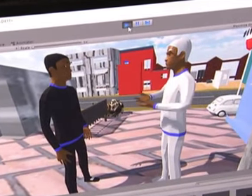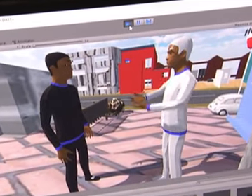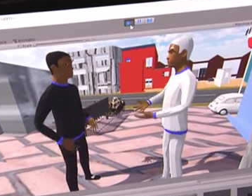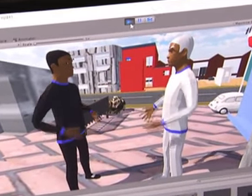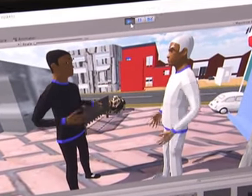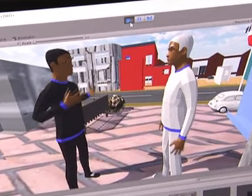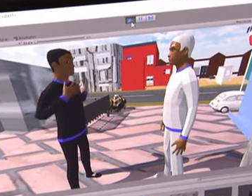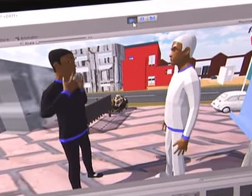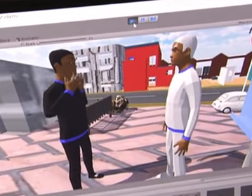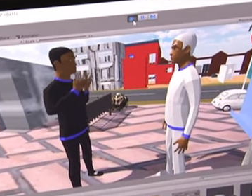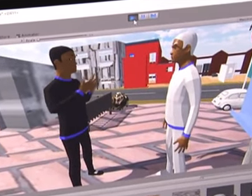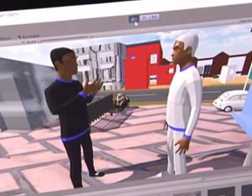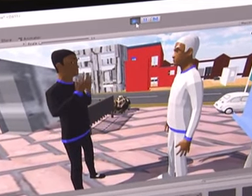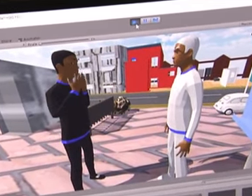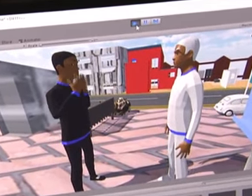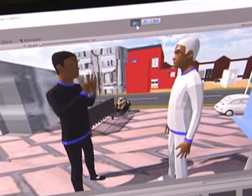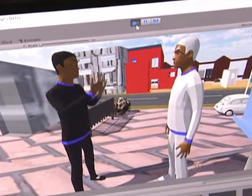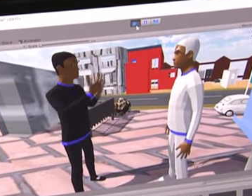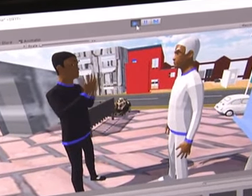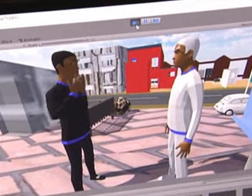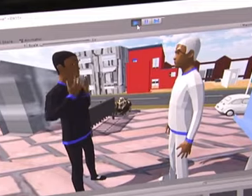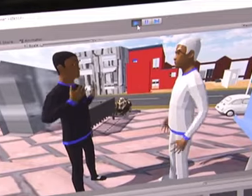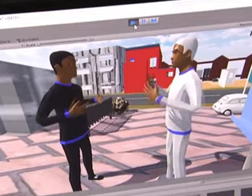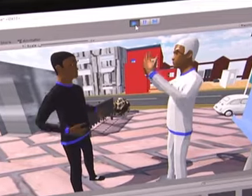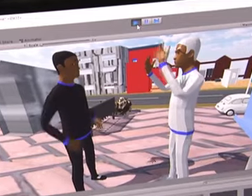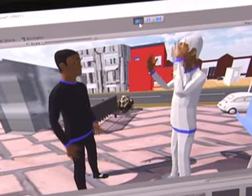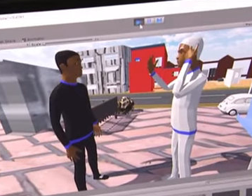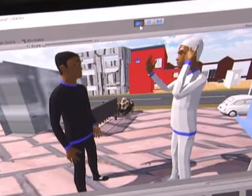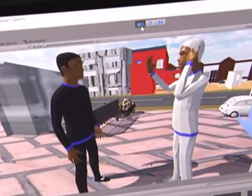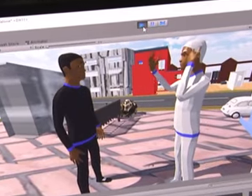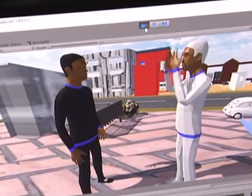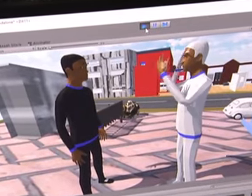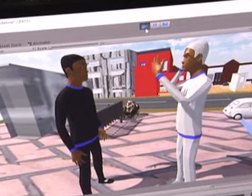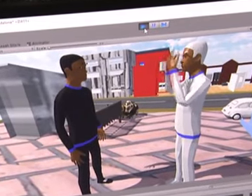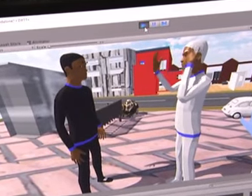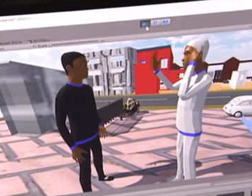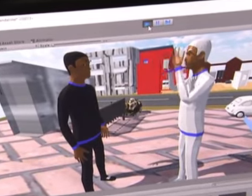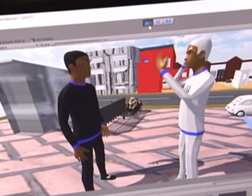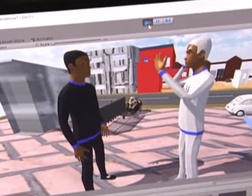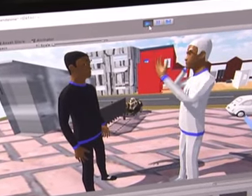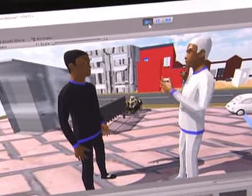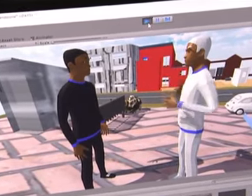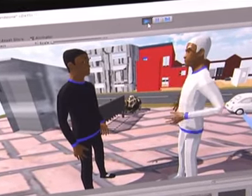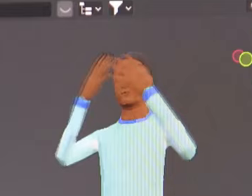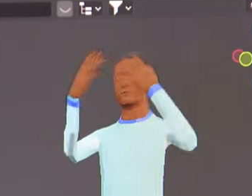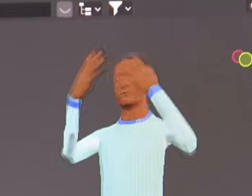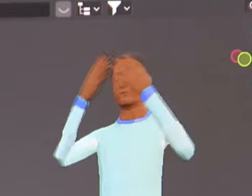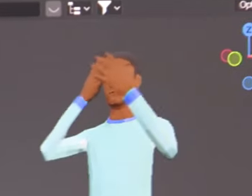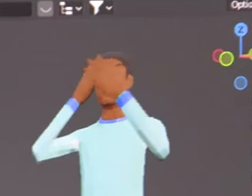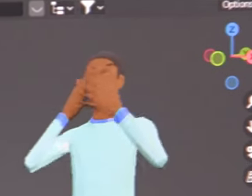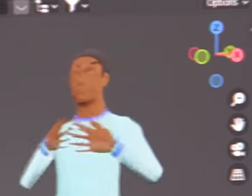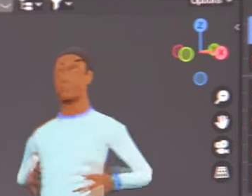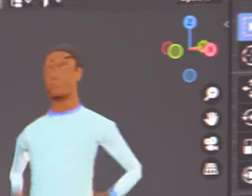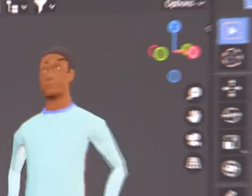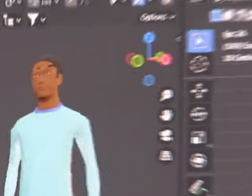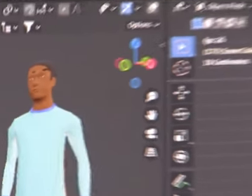the fact to realize that, and then once we've understood that, then to say, well, okay,